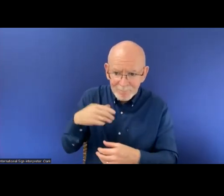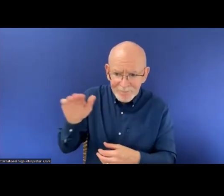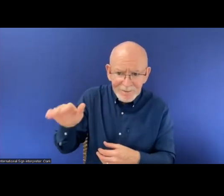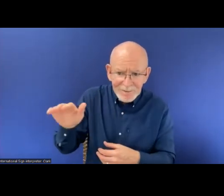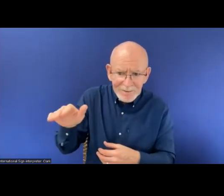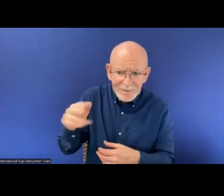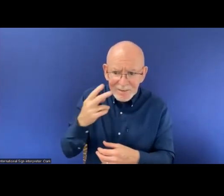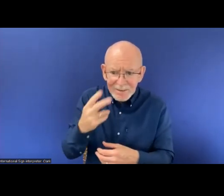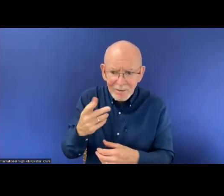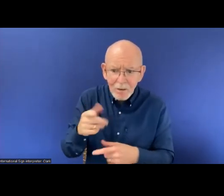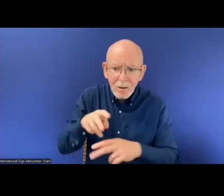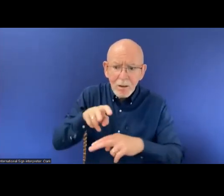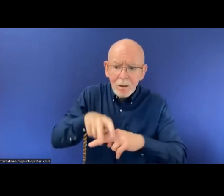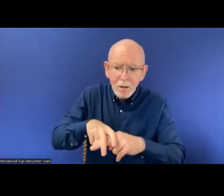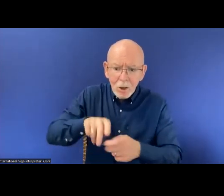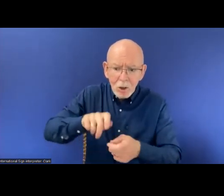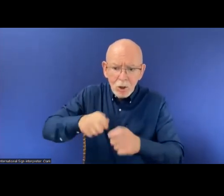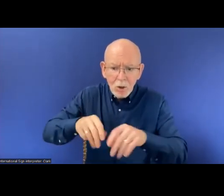saka